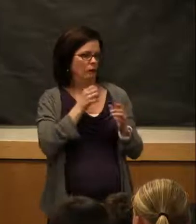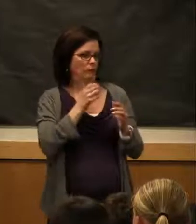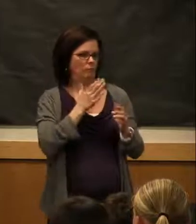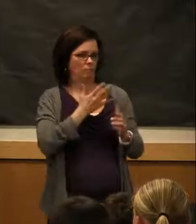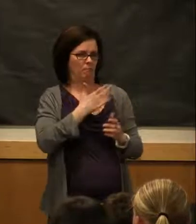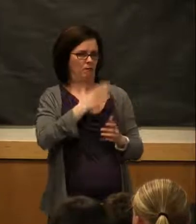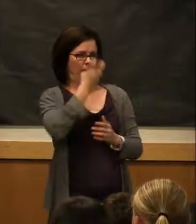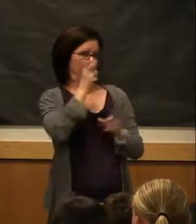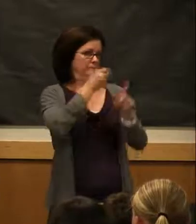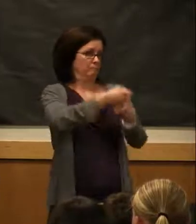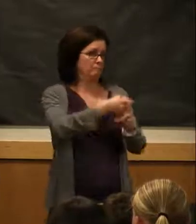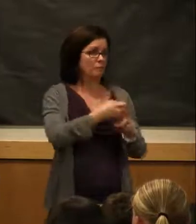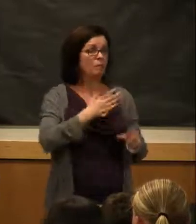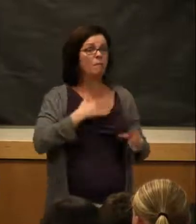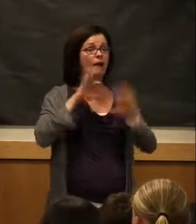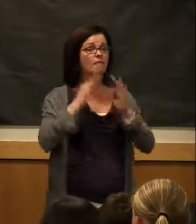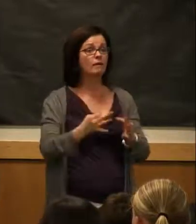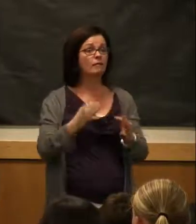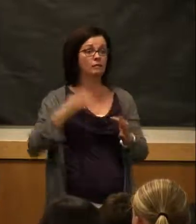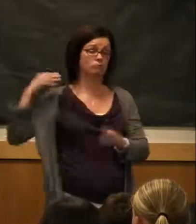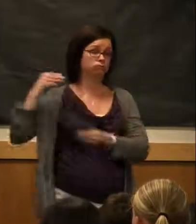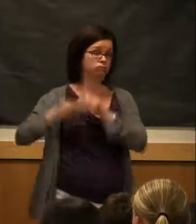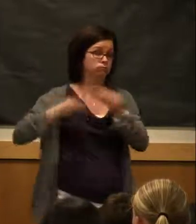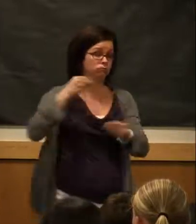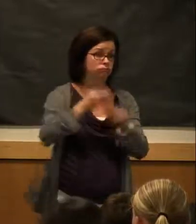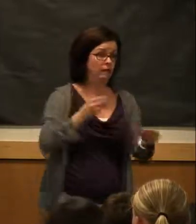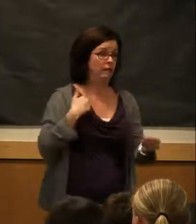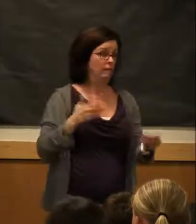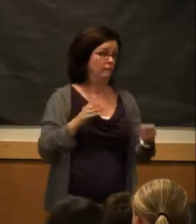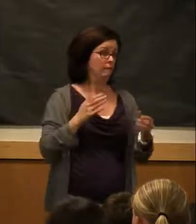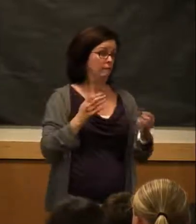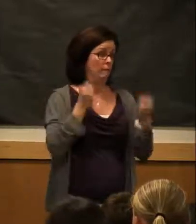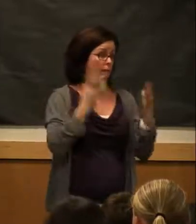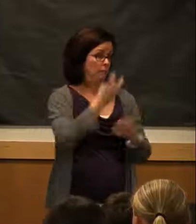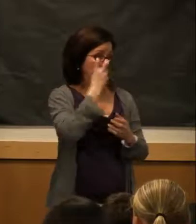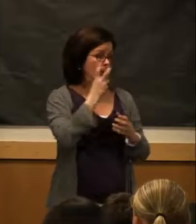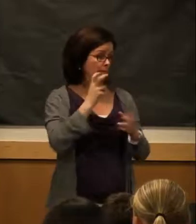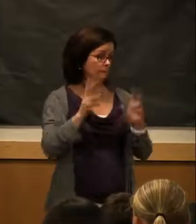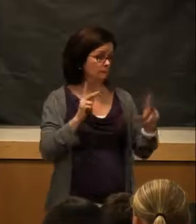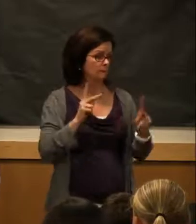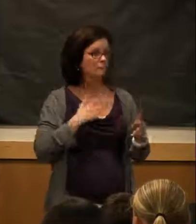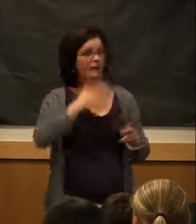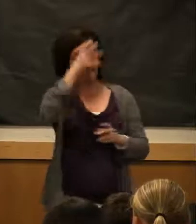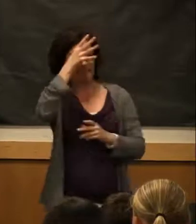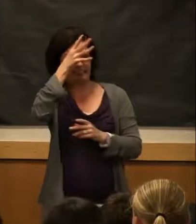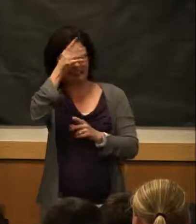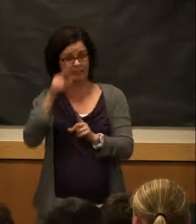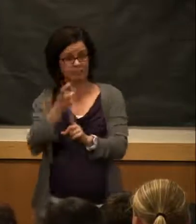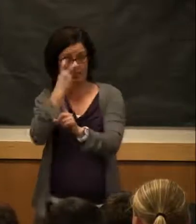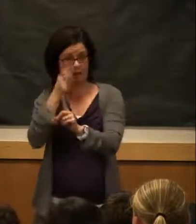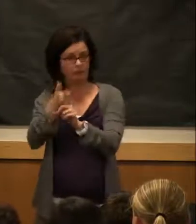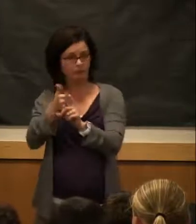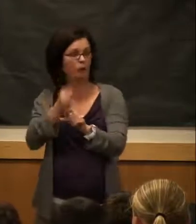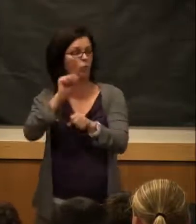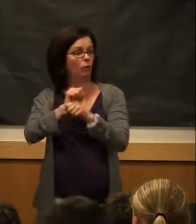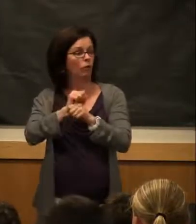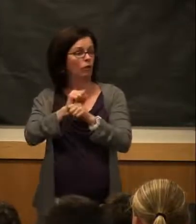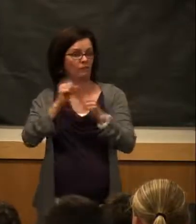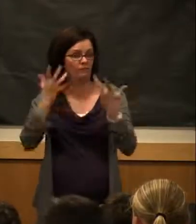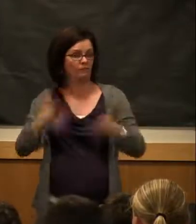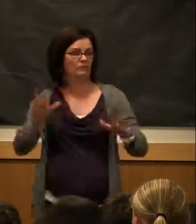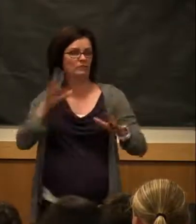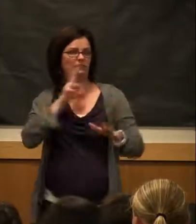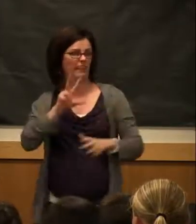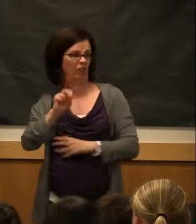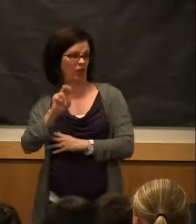And I have a lot of blindness in my family. My dad is blind. He went on to work at age 30, has never gone